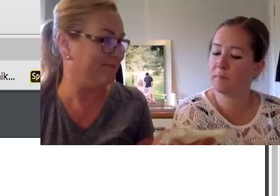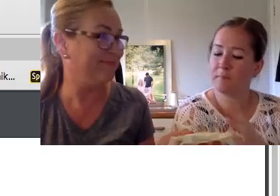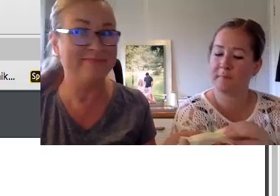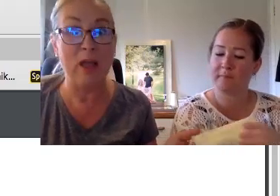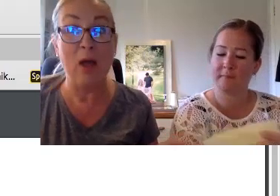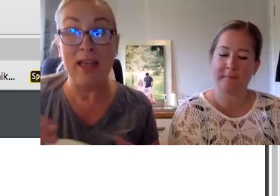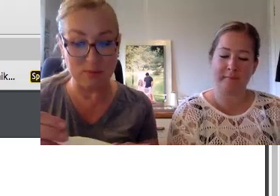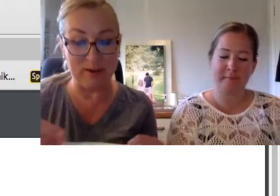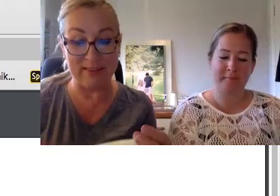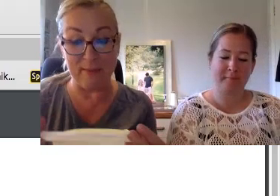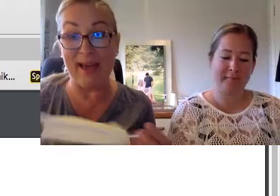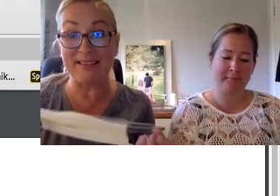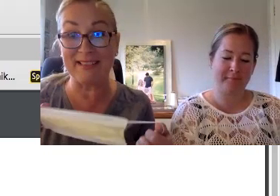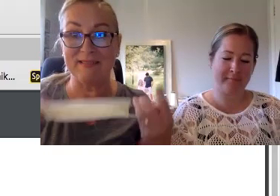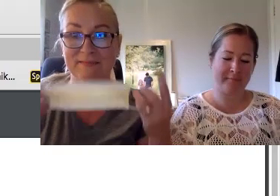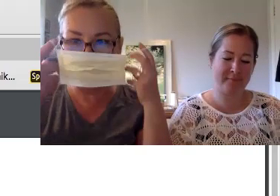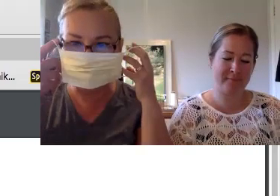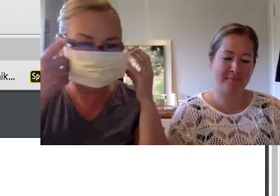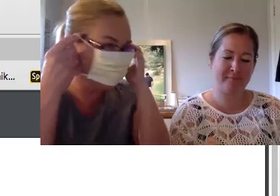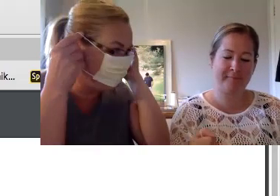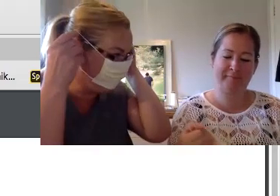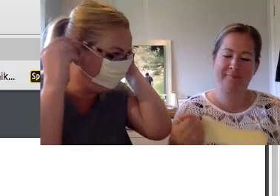now is wearing the masks.